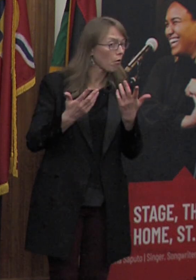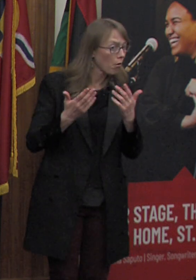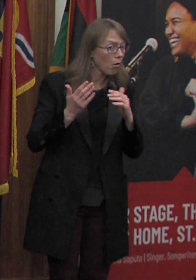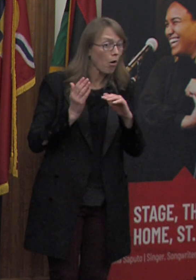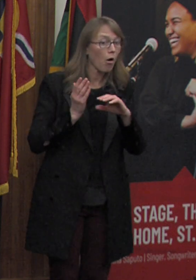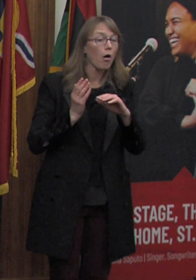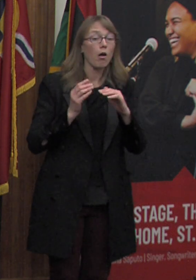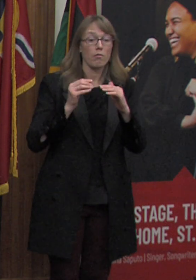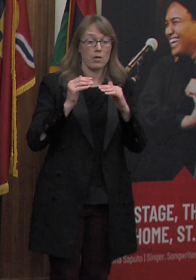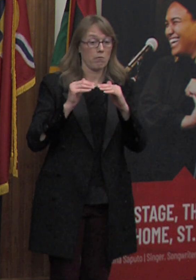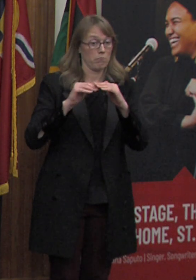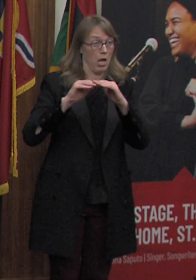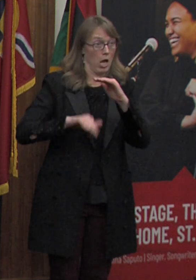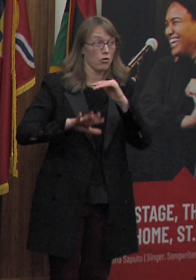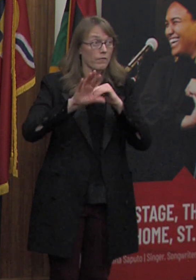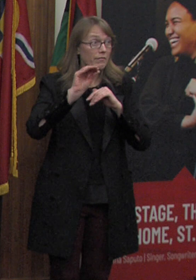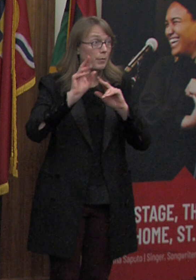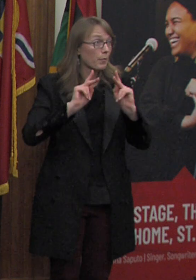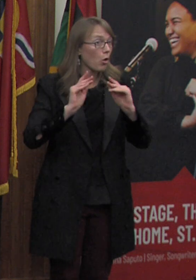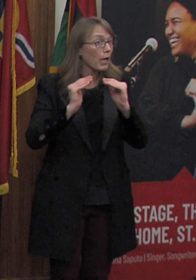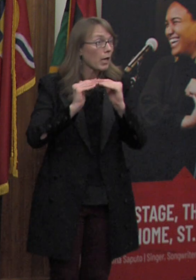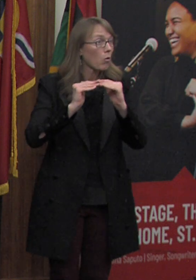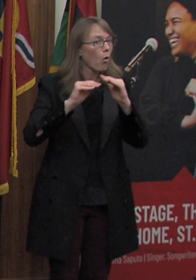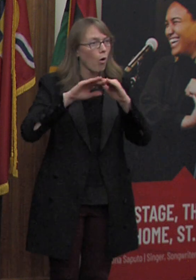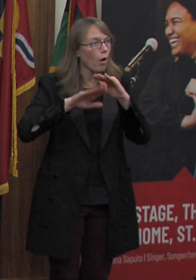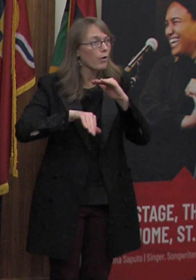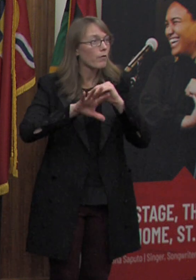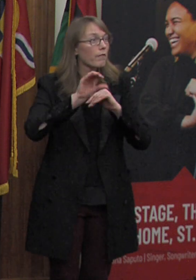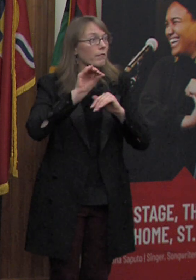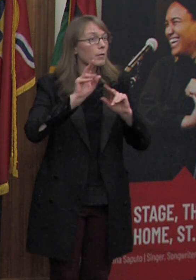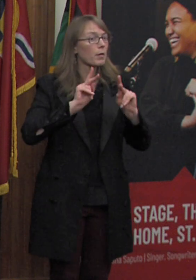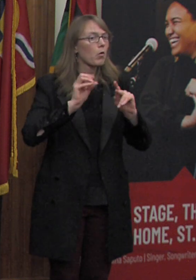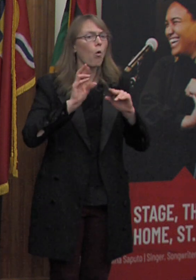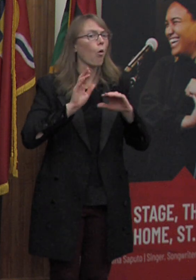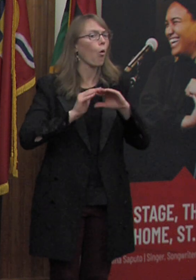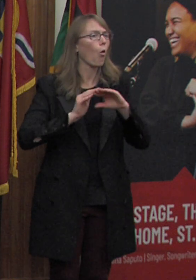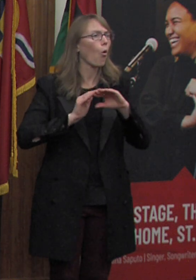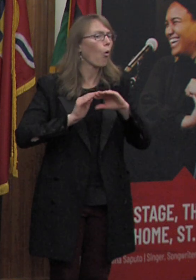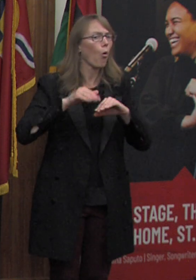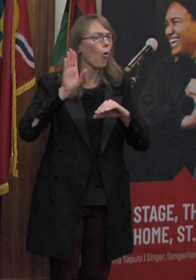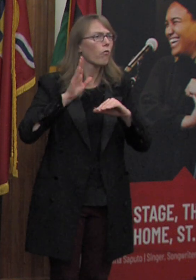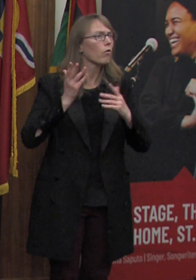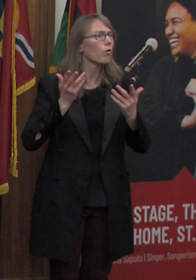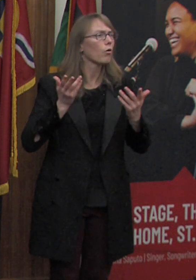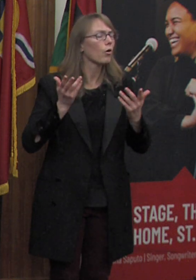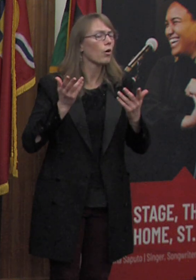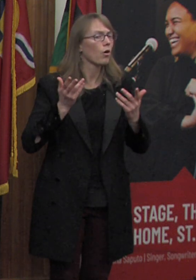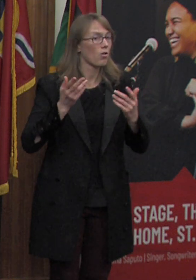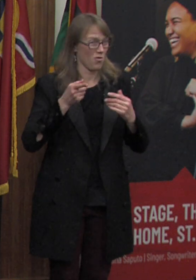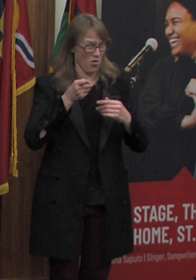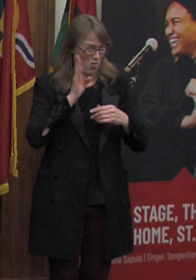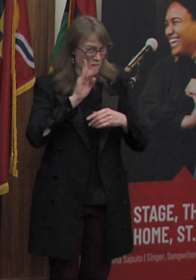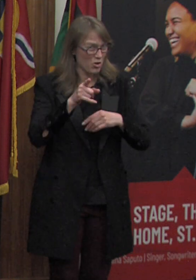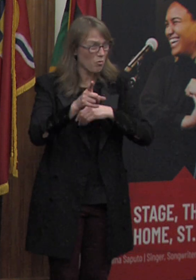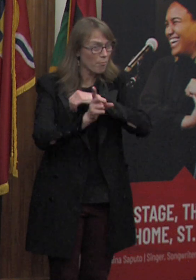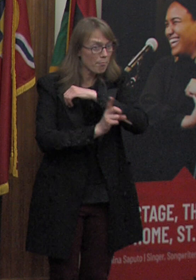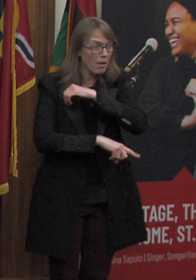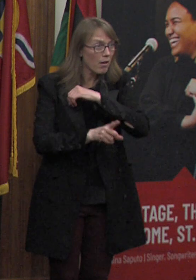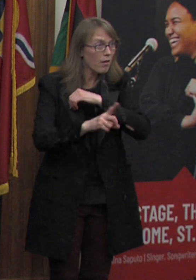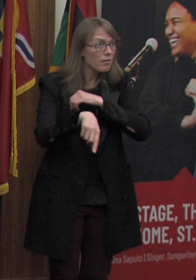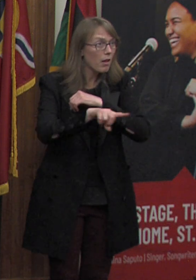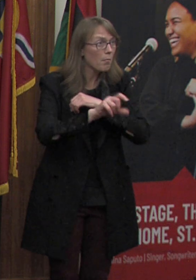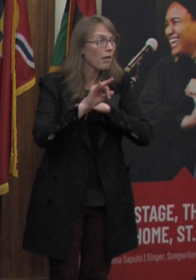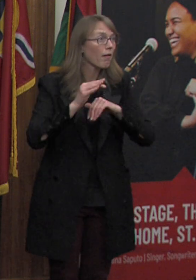beyond that, could these businesses face any fines or penalties? Our intention is not to